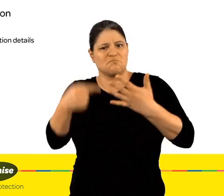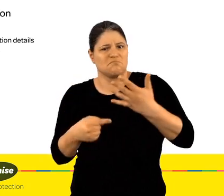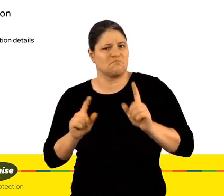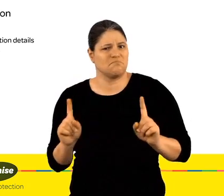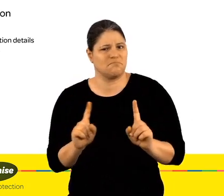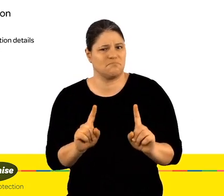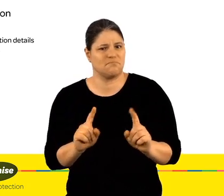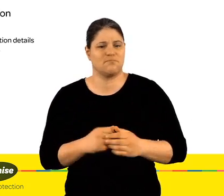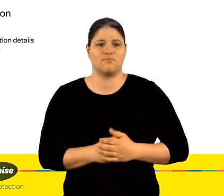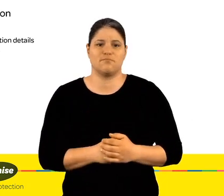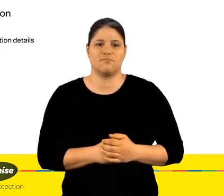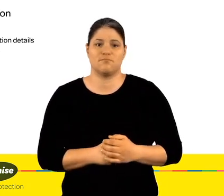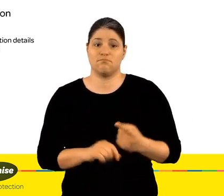What is on the NIR?